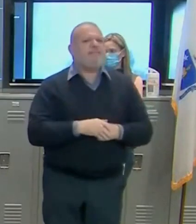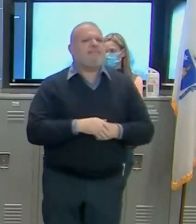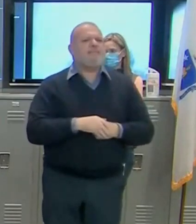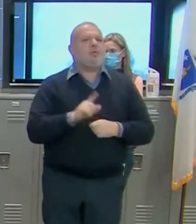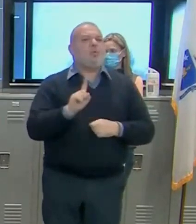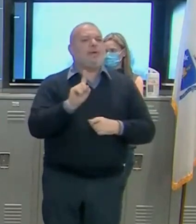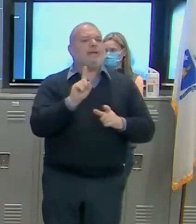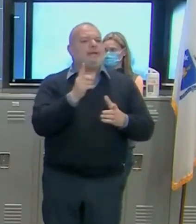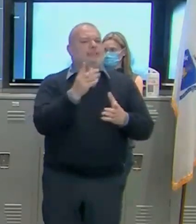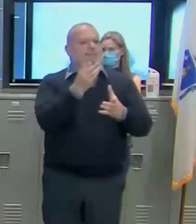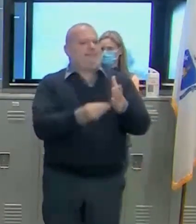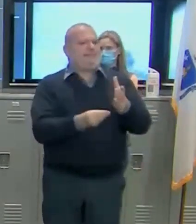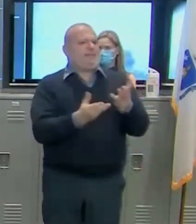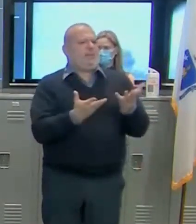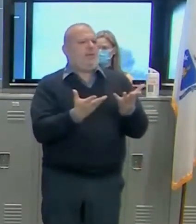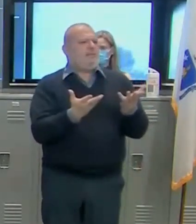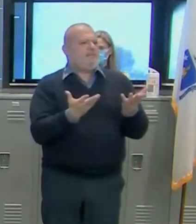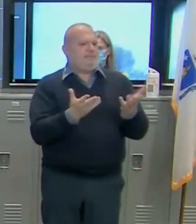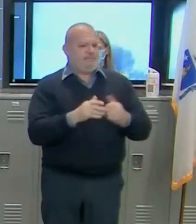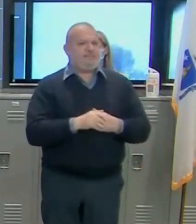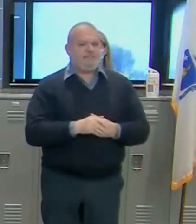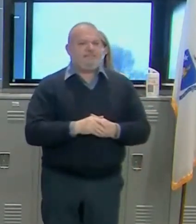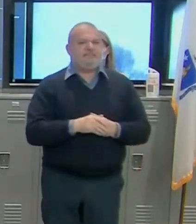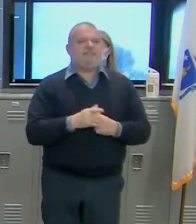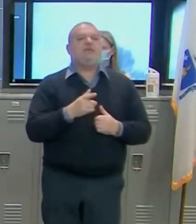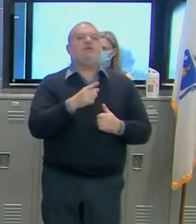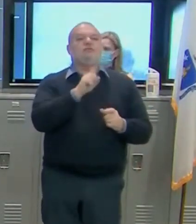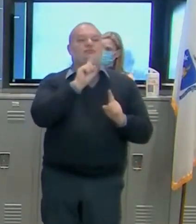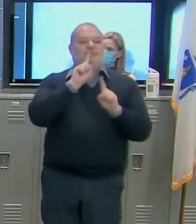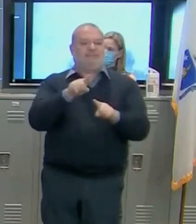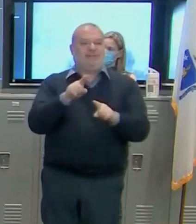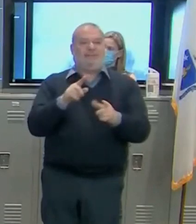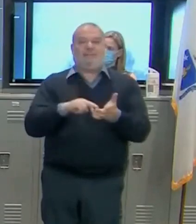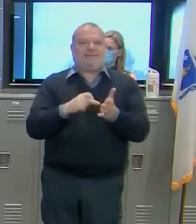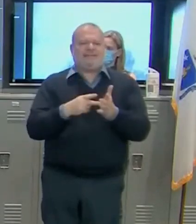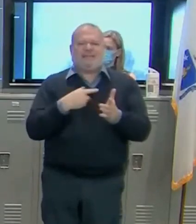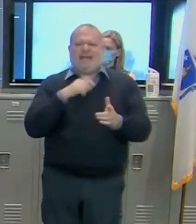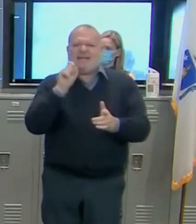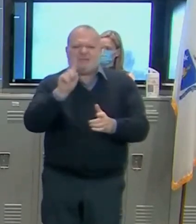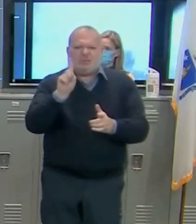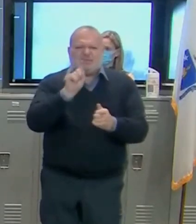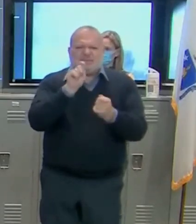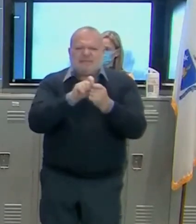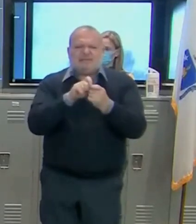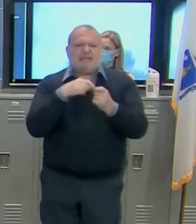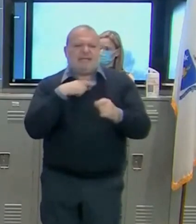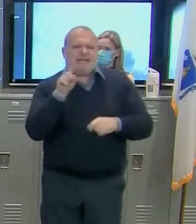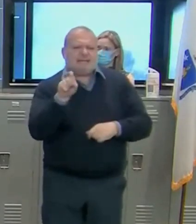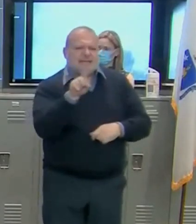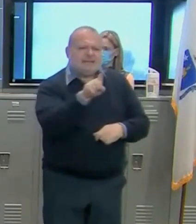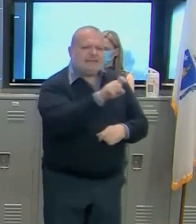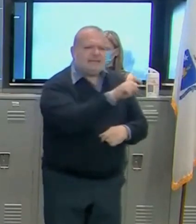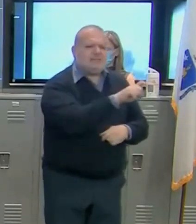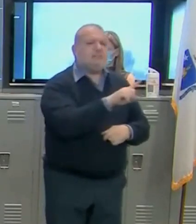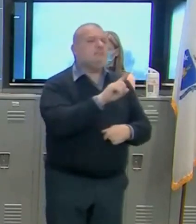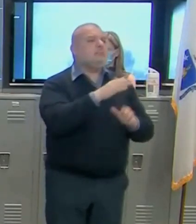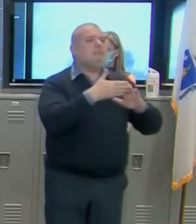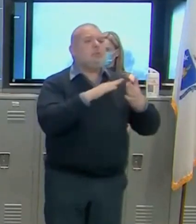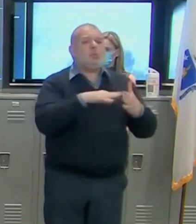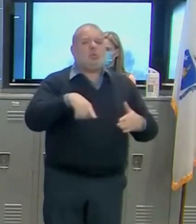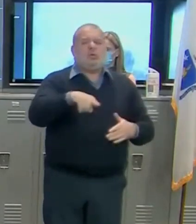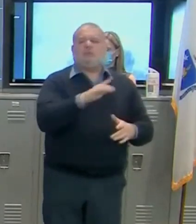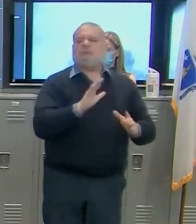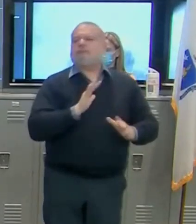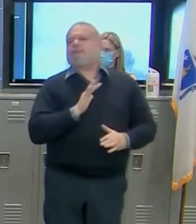in the response to keeping people safe. And they're doing an amazing job. I mean, they're prepared, they're